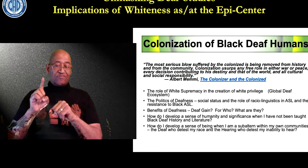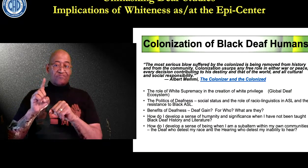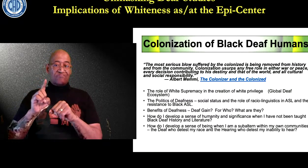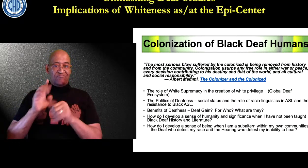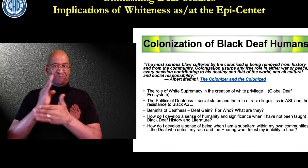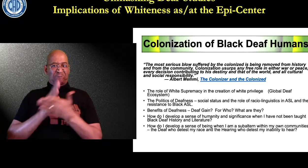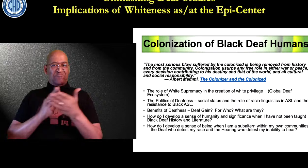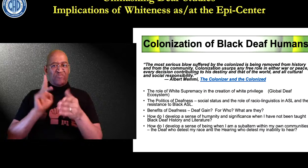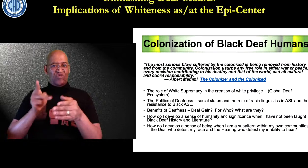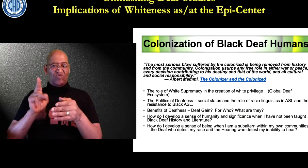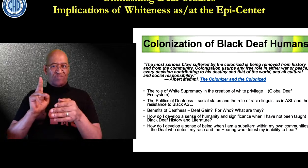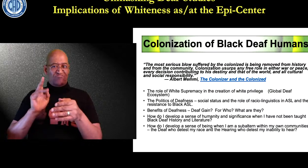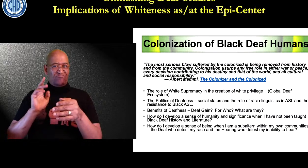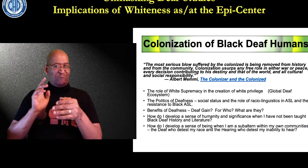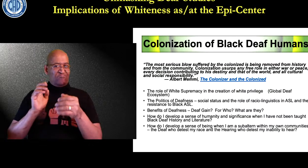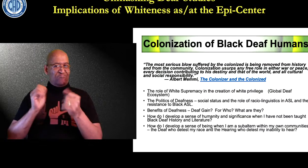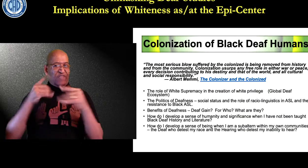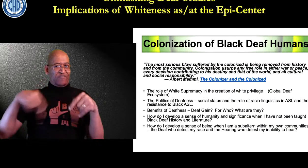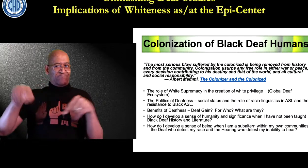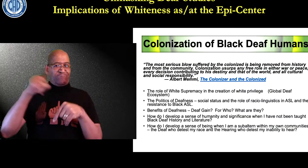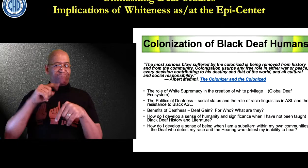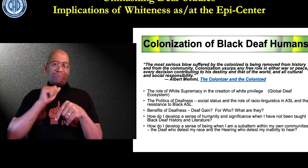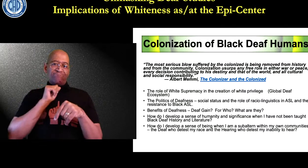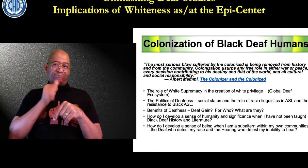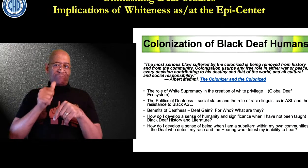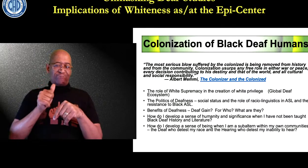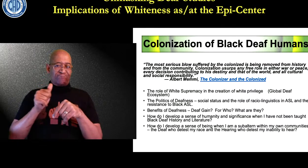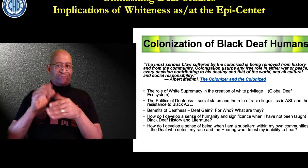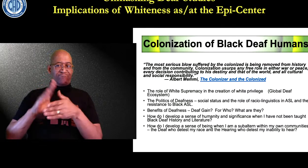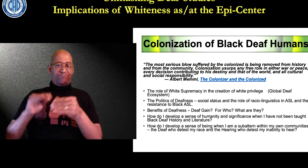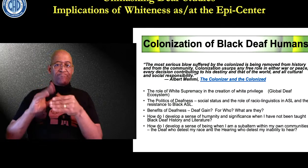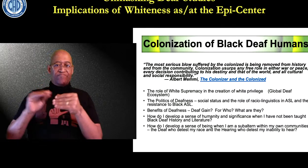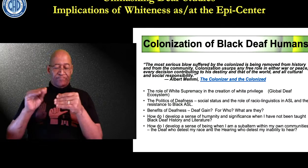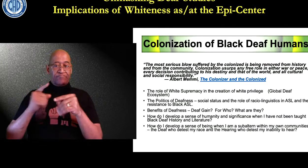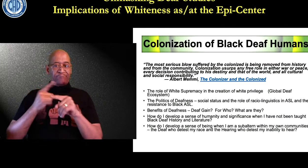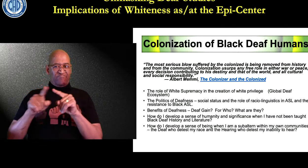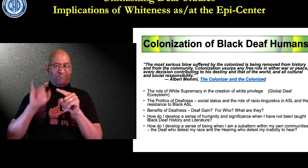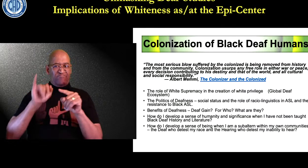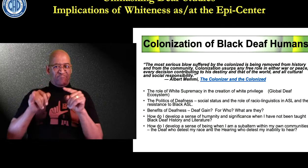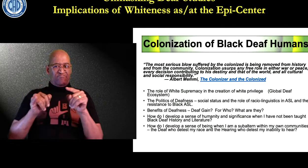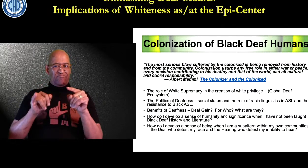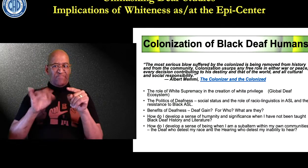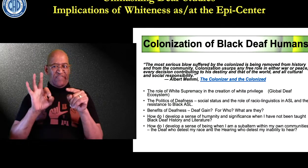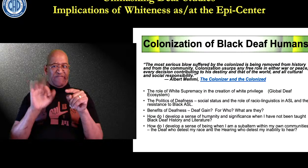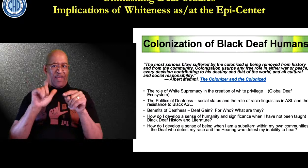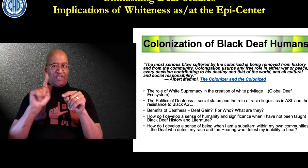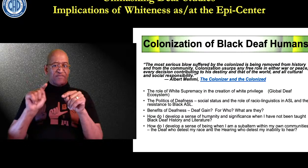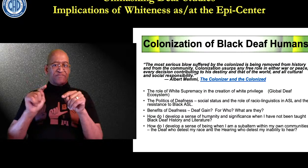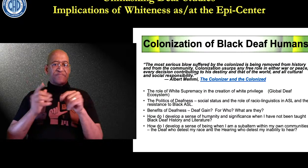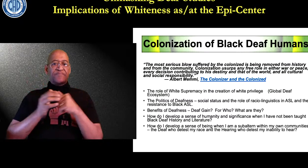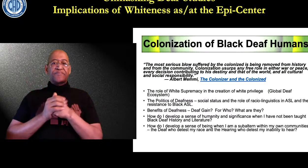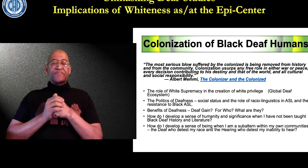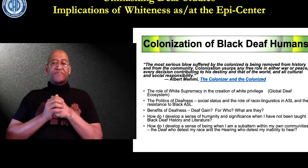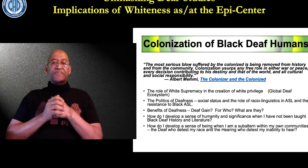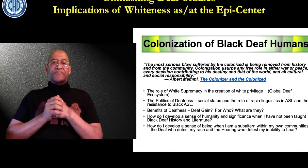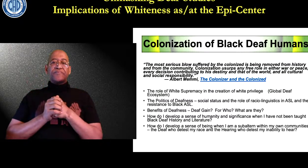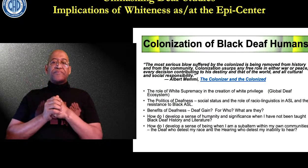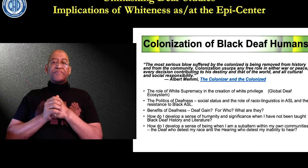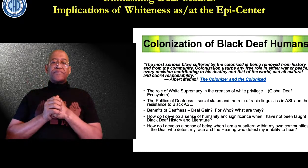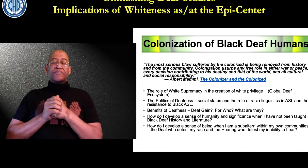That's what built the foundation for deaf education. There's a bit of